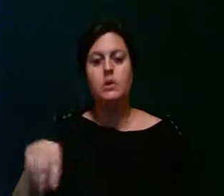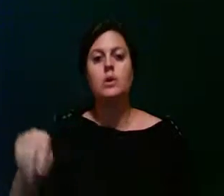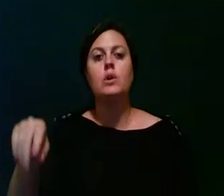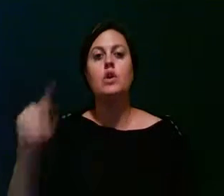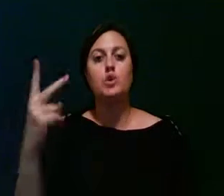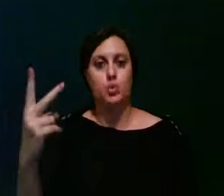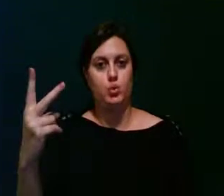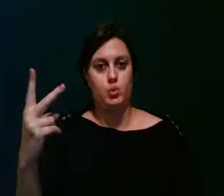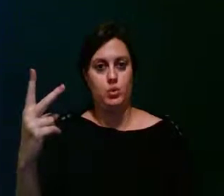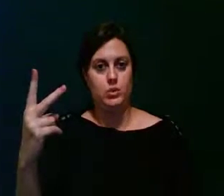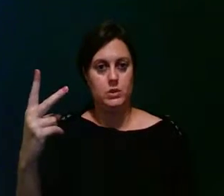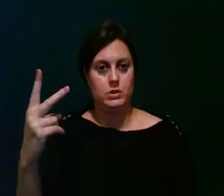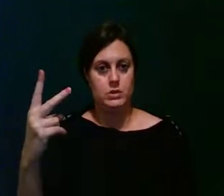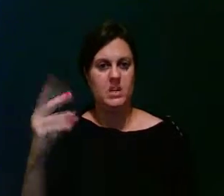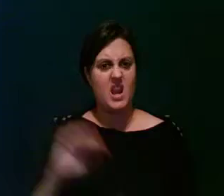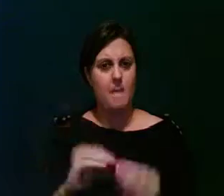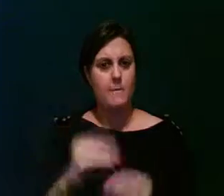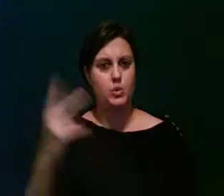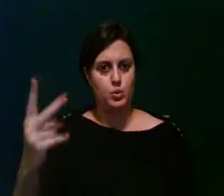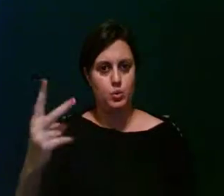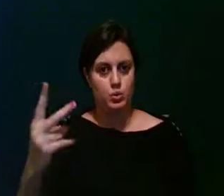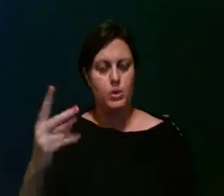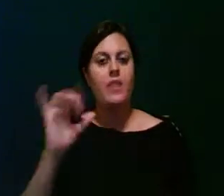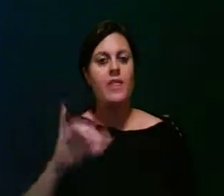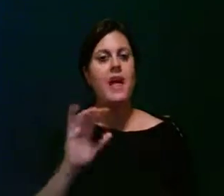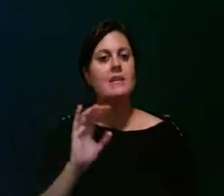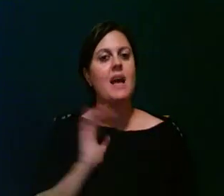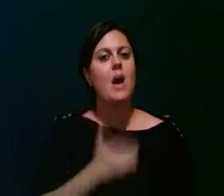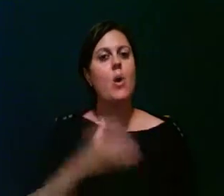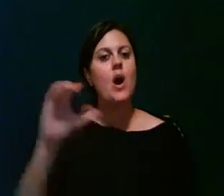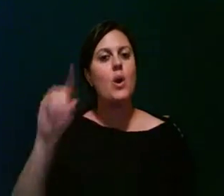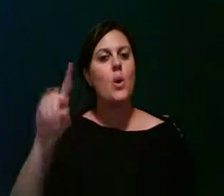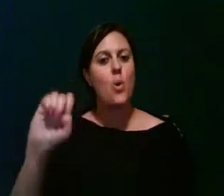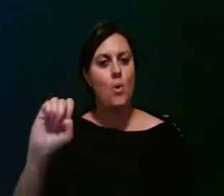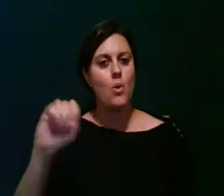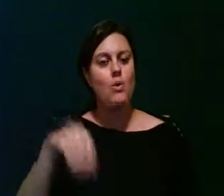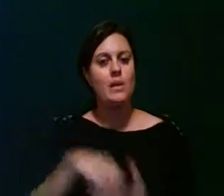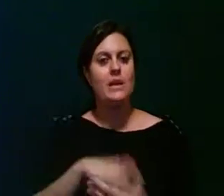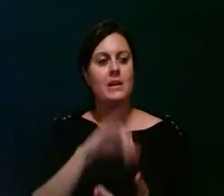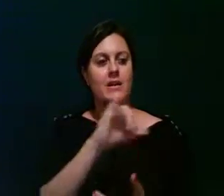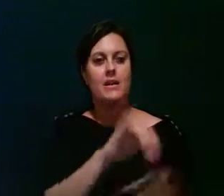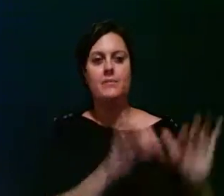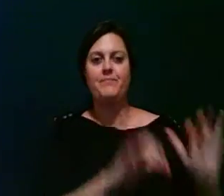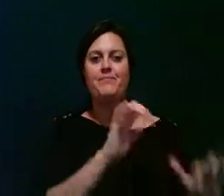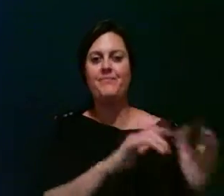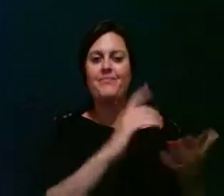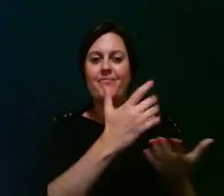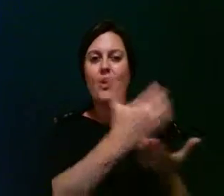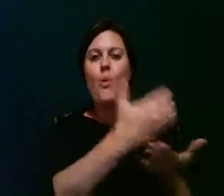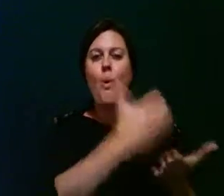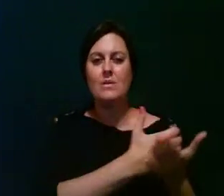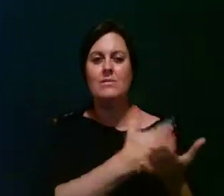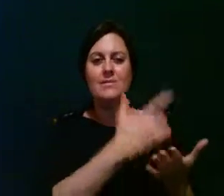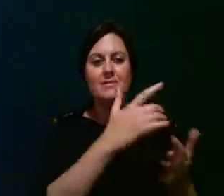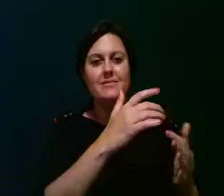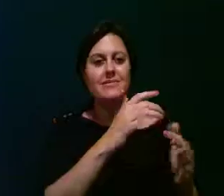2. So if you punch that in, that will get a $150 discount on the Brand